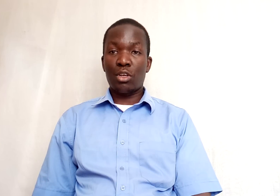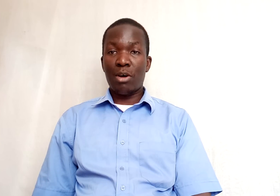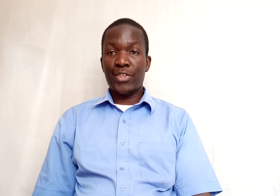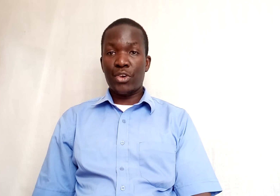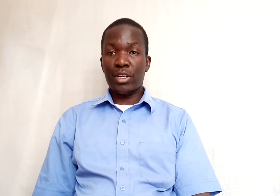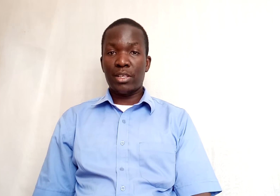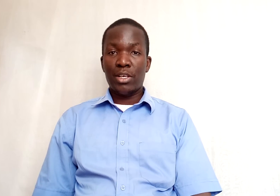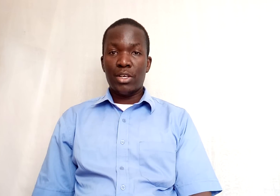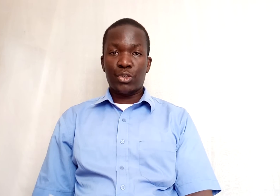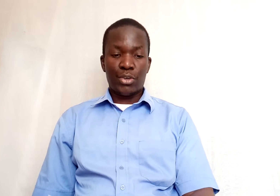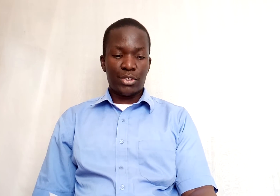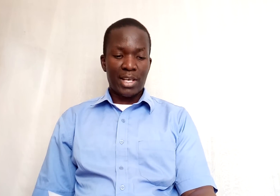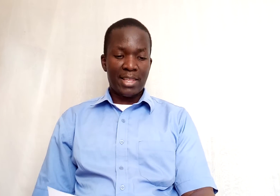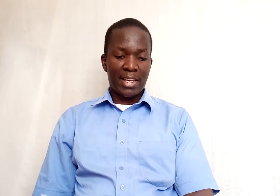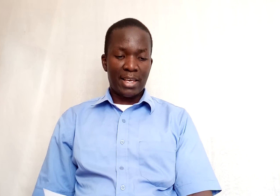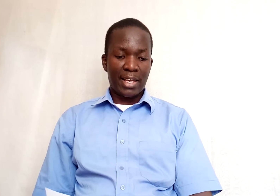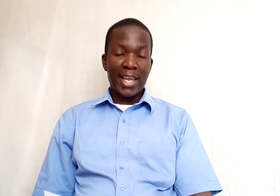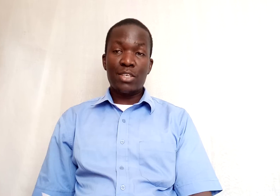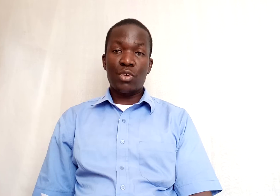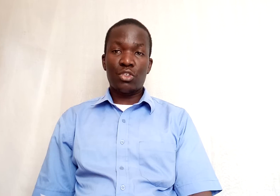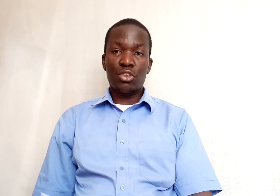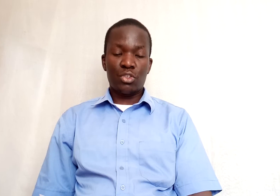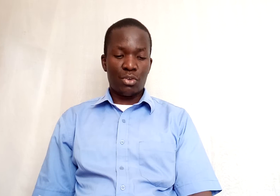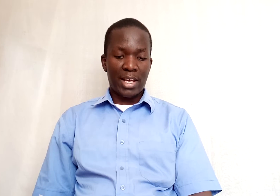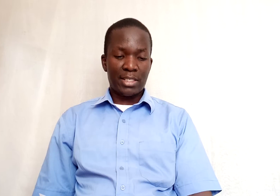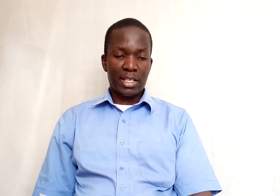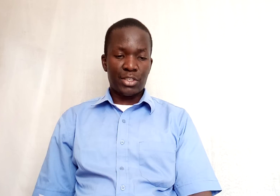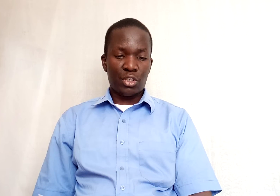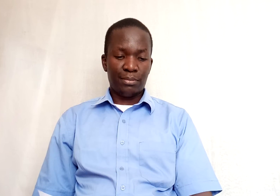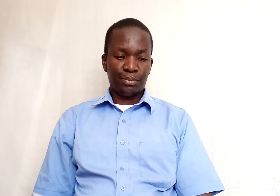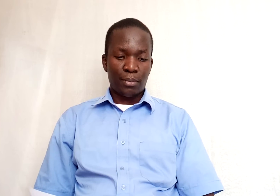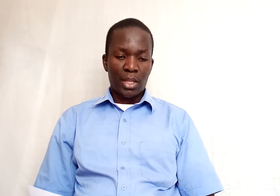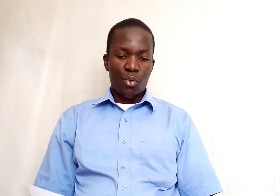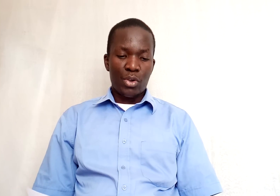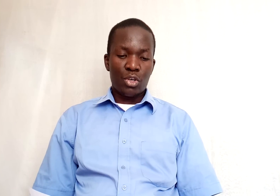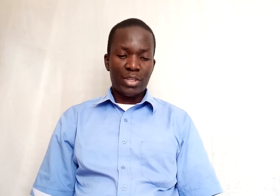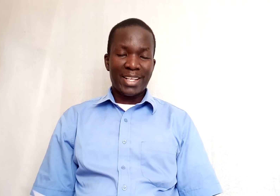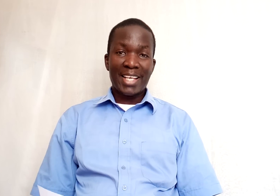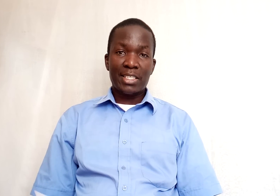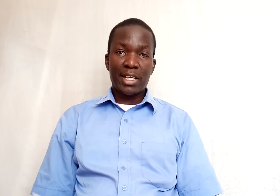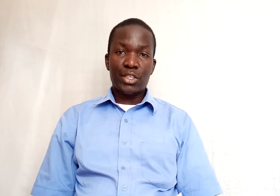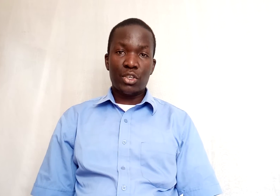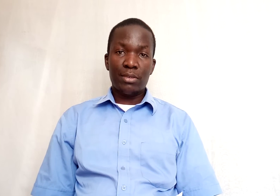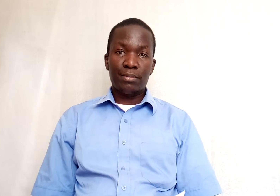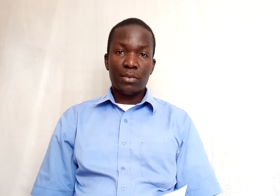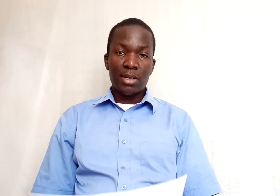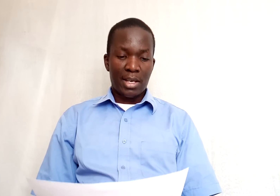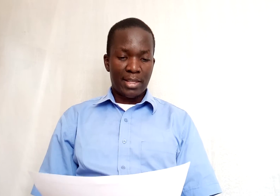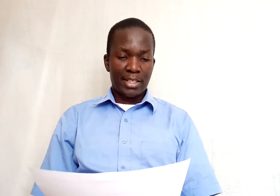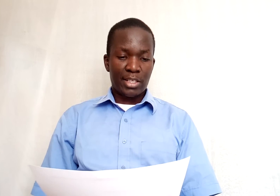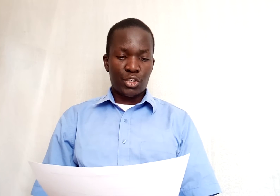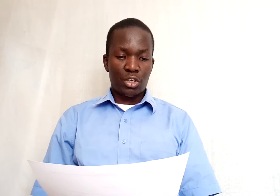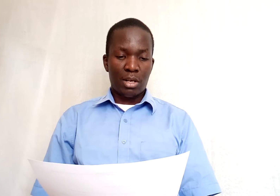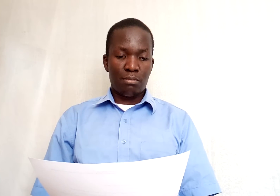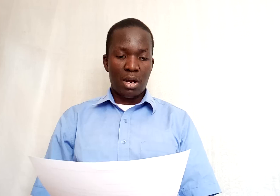about theory. So those are the 8 questions on that section. We go to the last section. That's section number